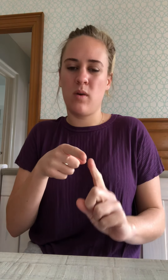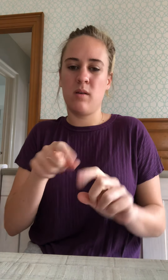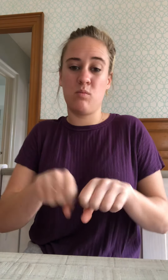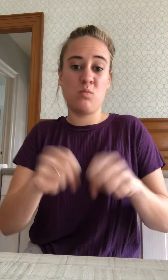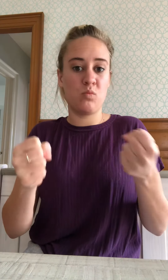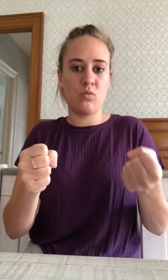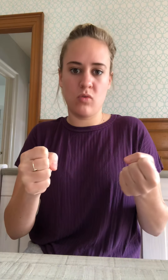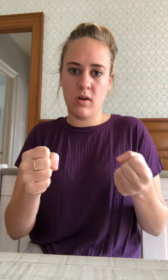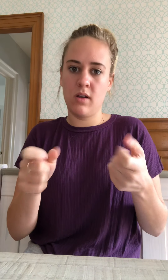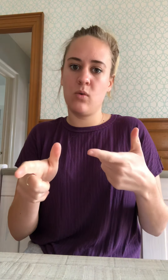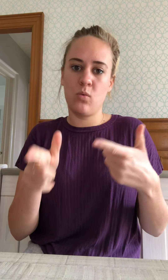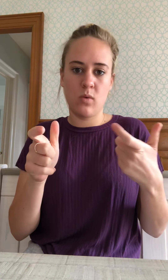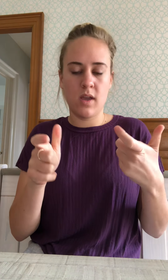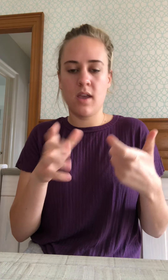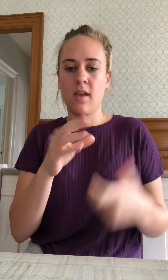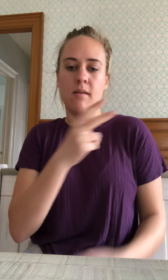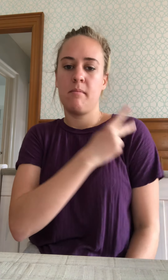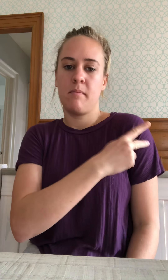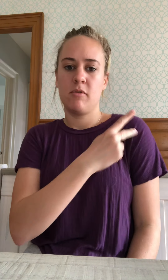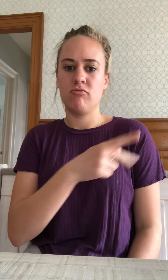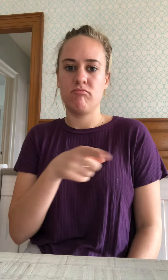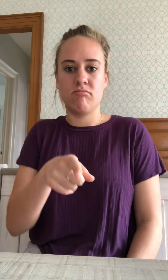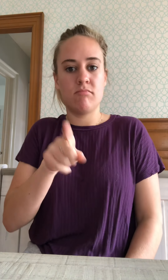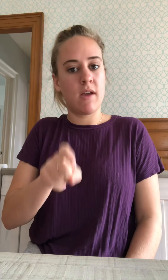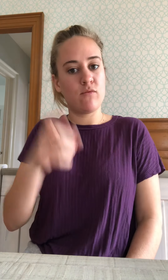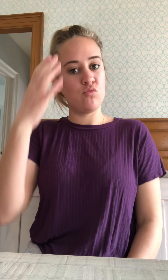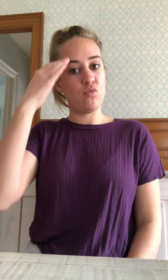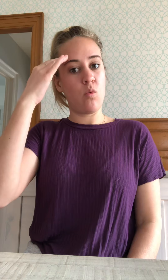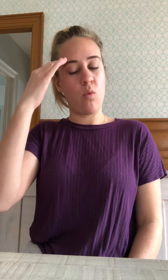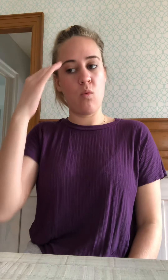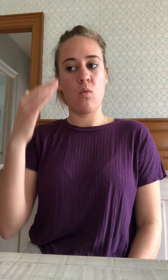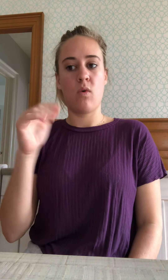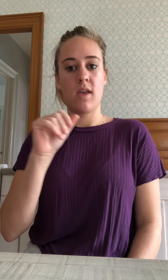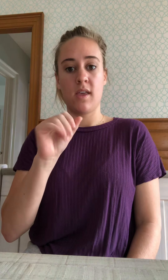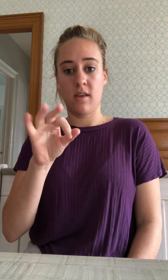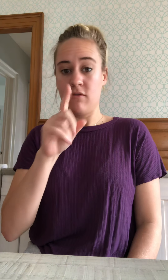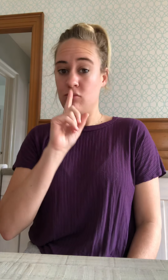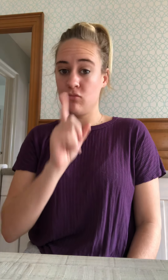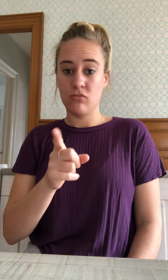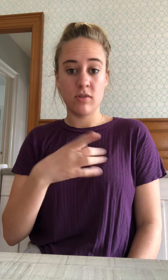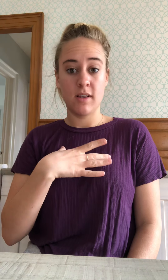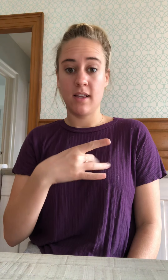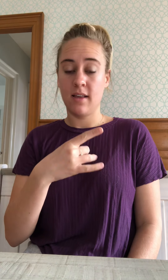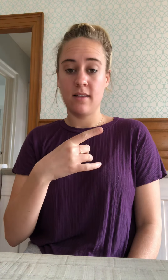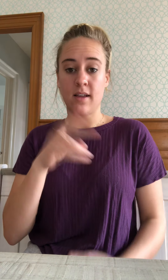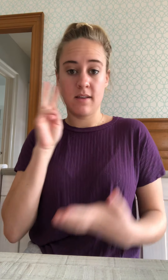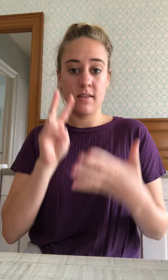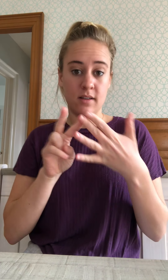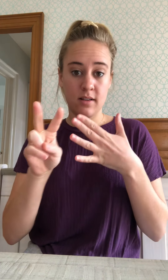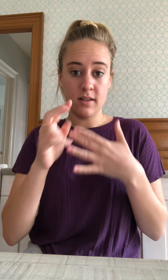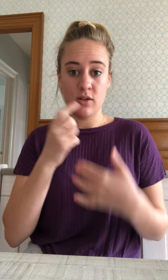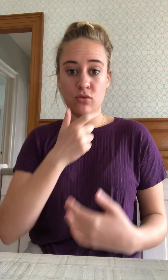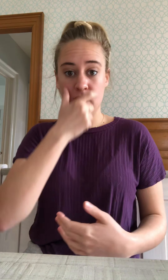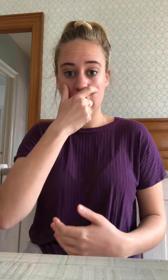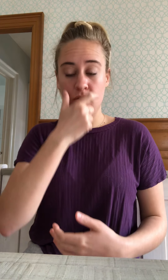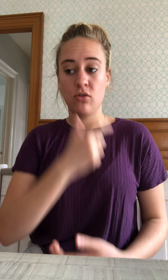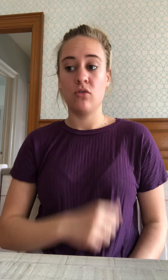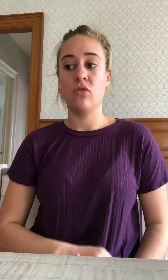quickly, and patients have to be aware of that, and if they really like clear retainers, then they have to